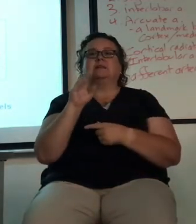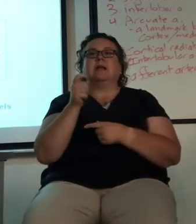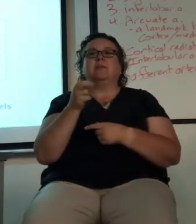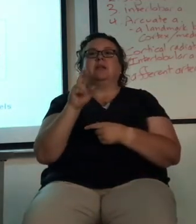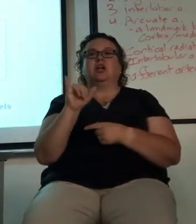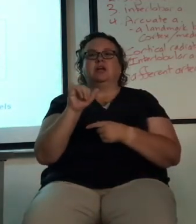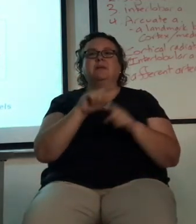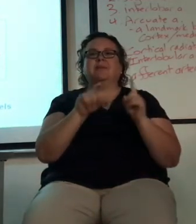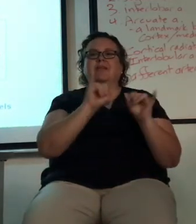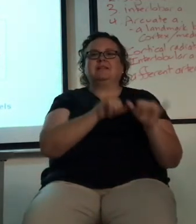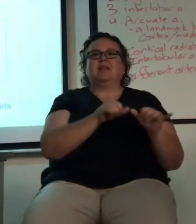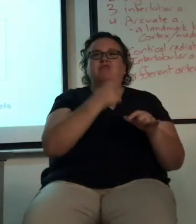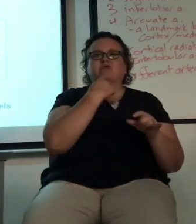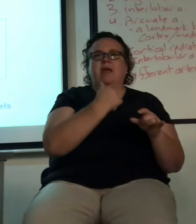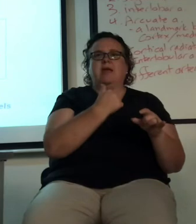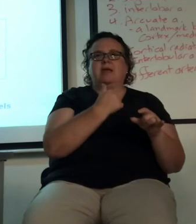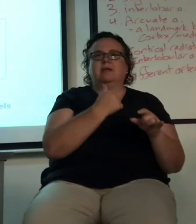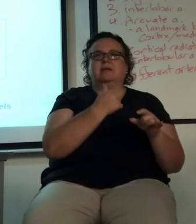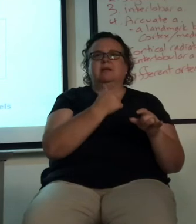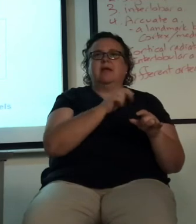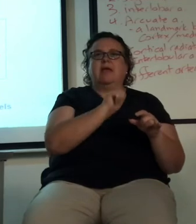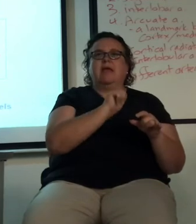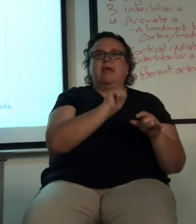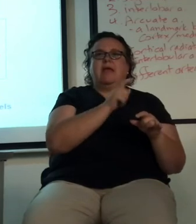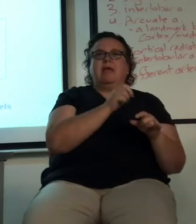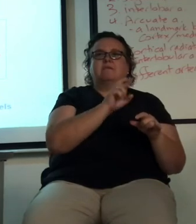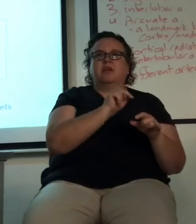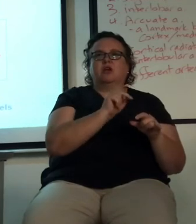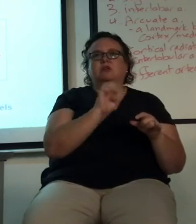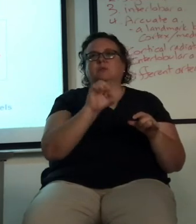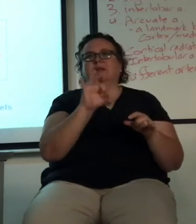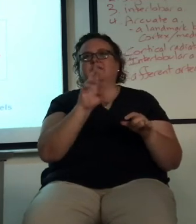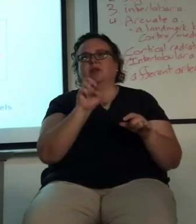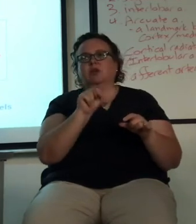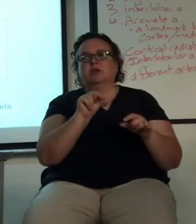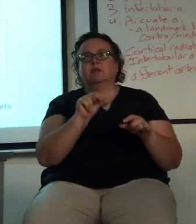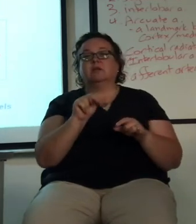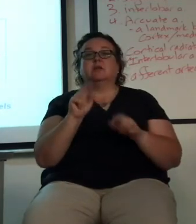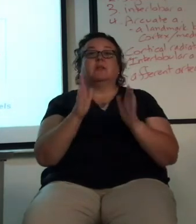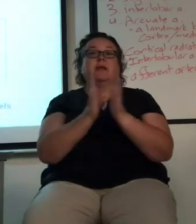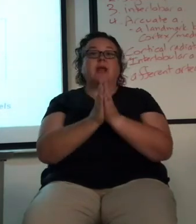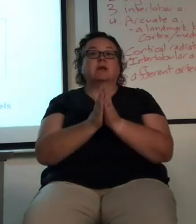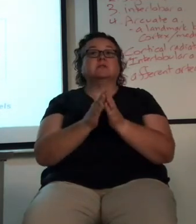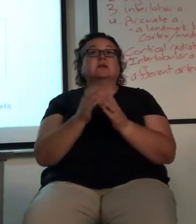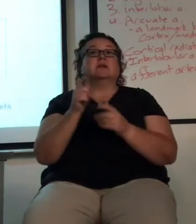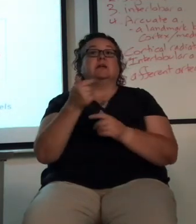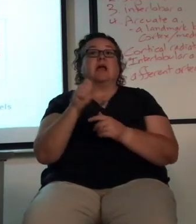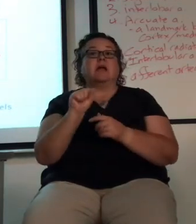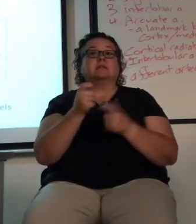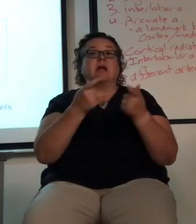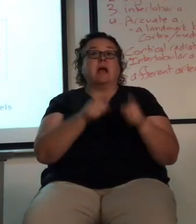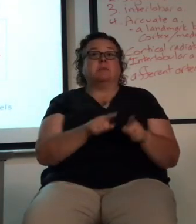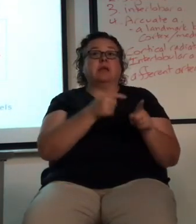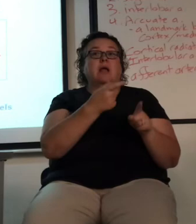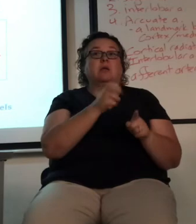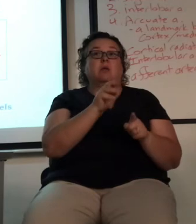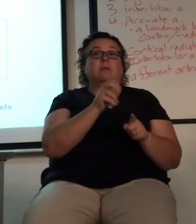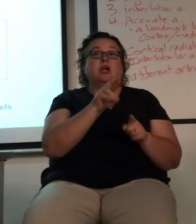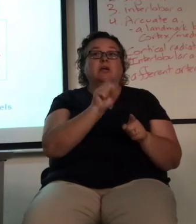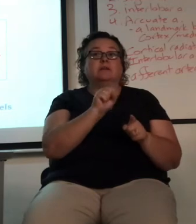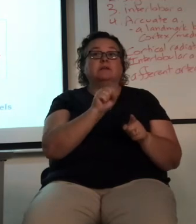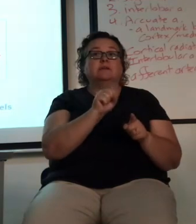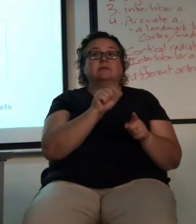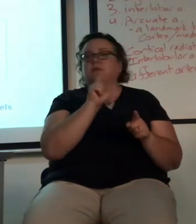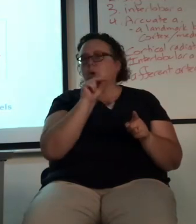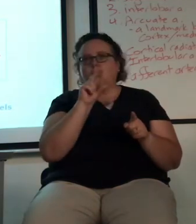stay red from afferent to efferent. Here's a question for you. Does gas exchange occur at the glomerulus?